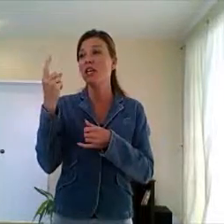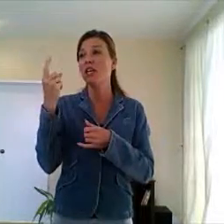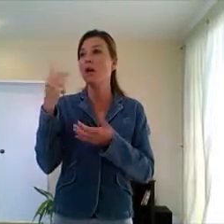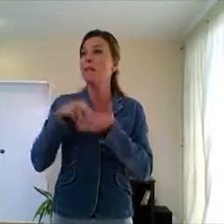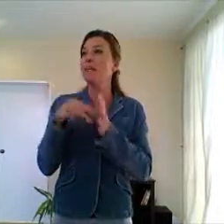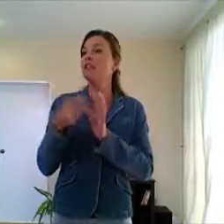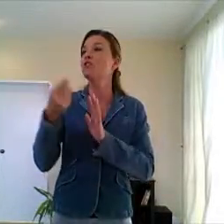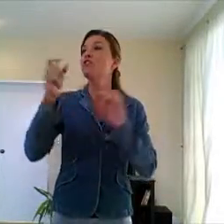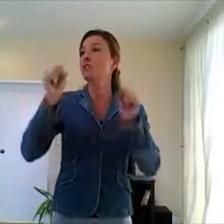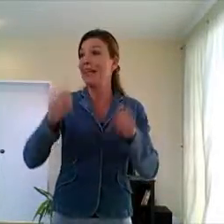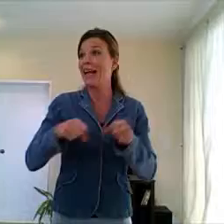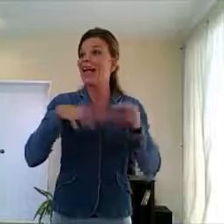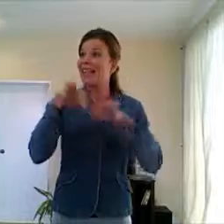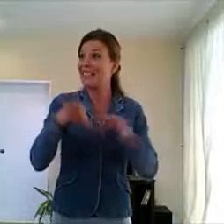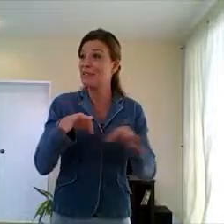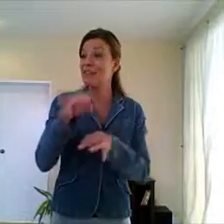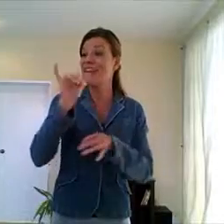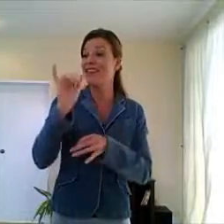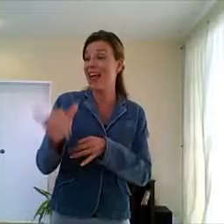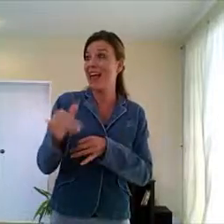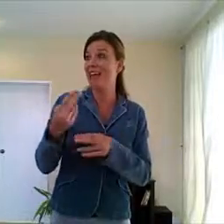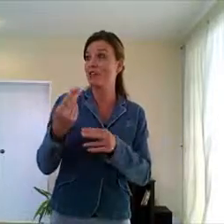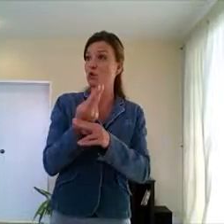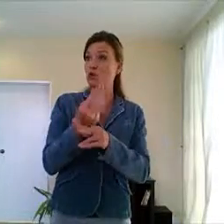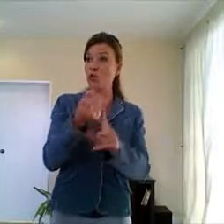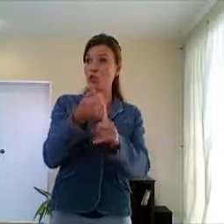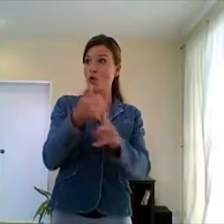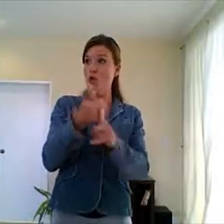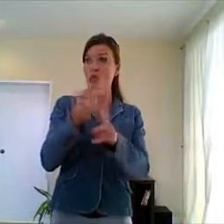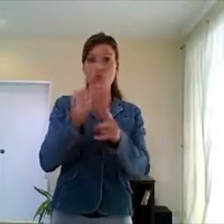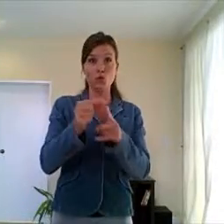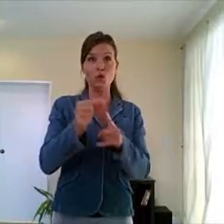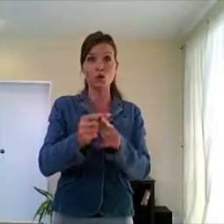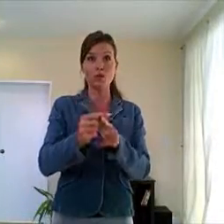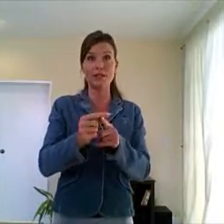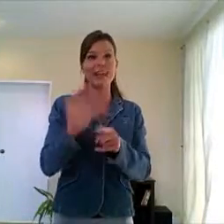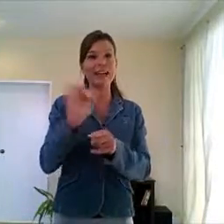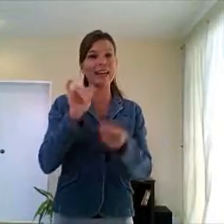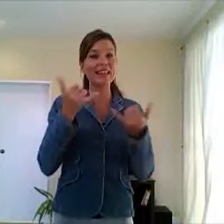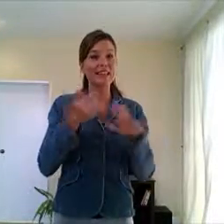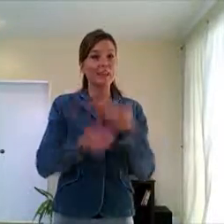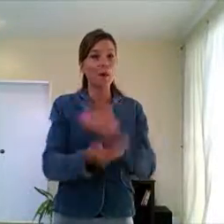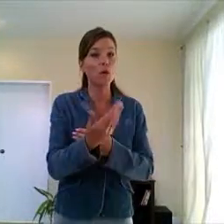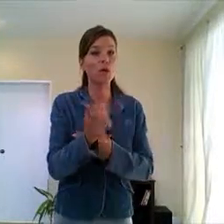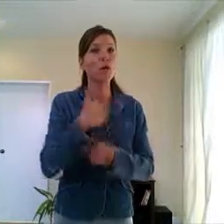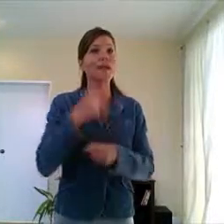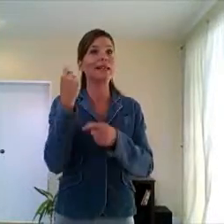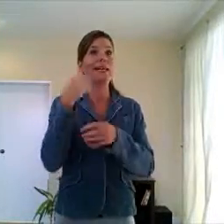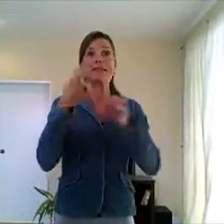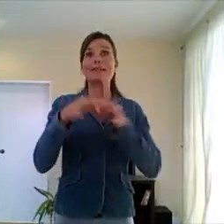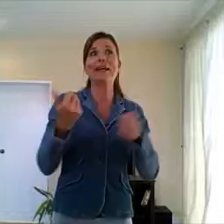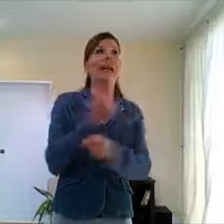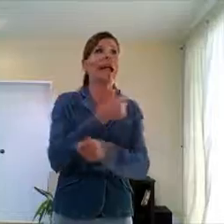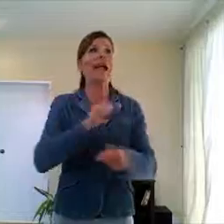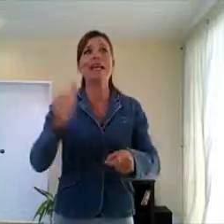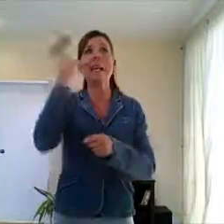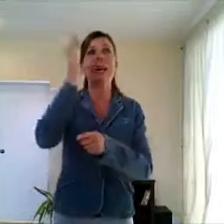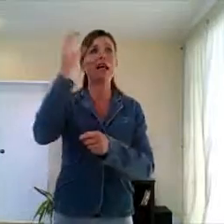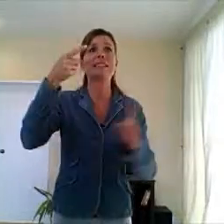own words. And you could, as I said this morning, you could explain any concept to your 8-year-old nephew or your 80-year-old grandmother